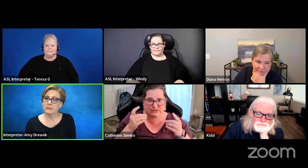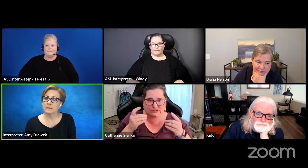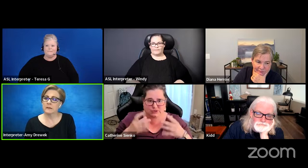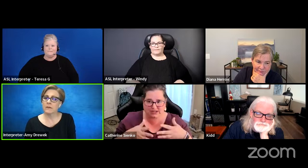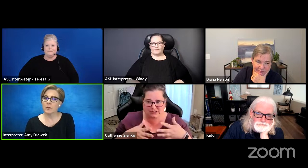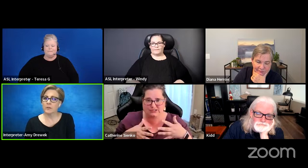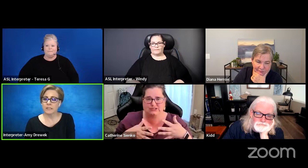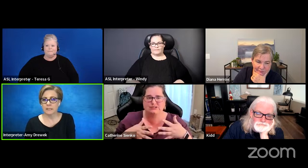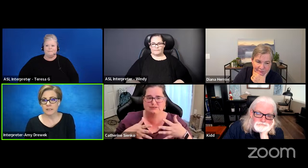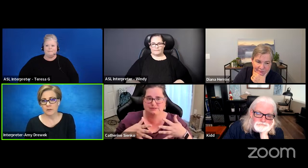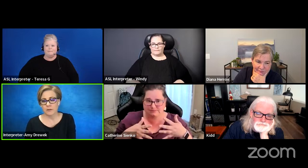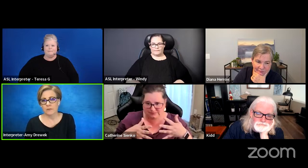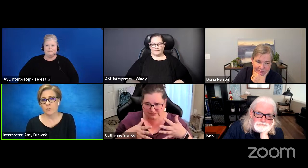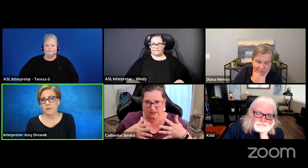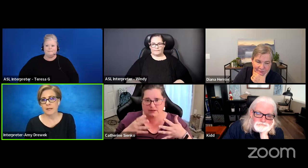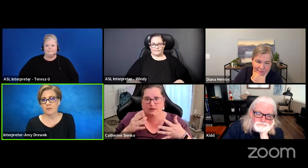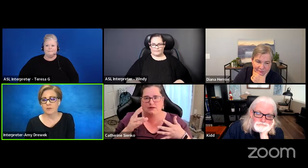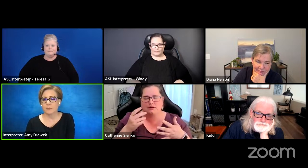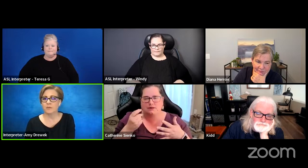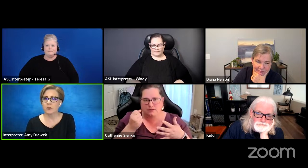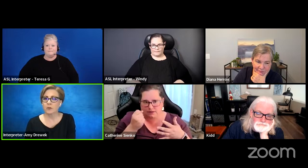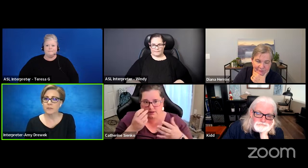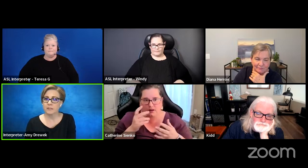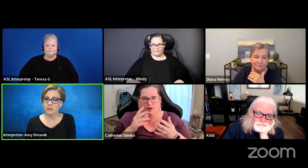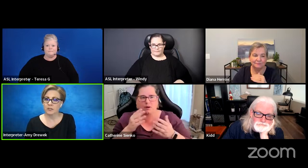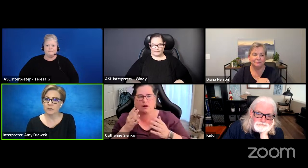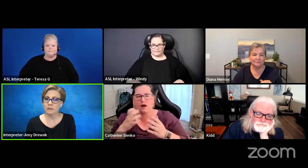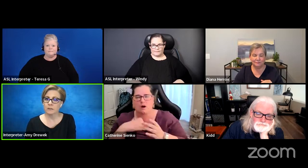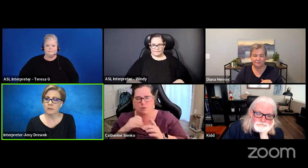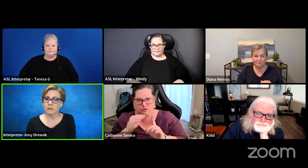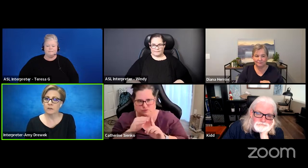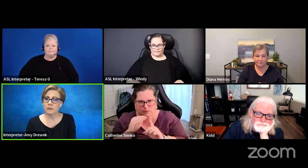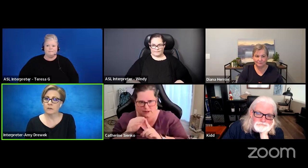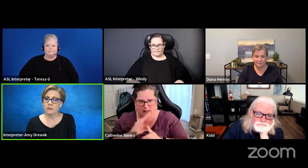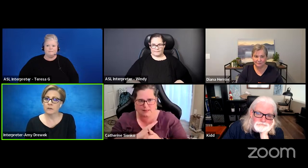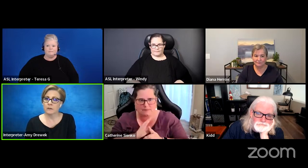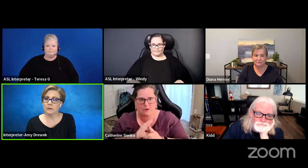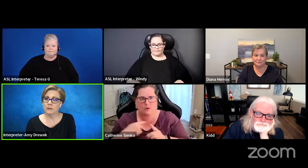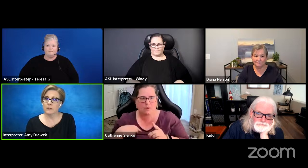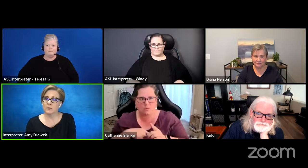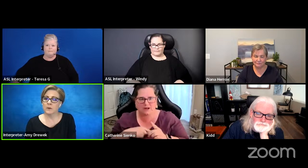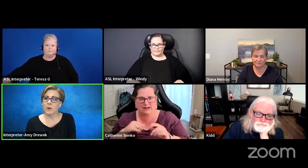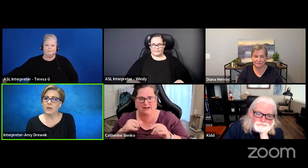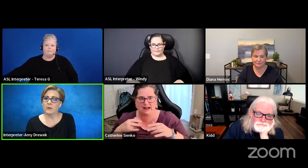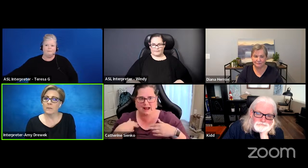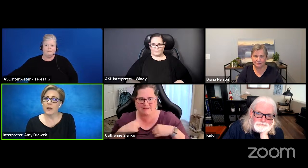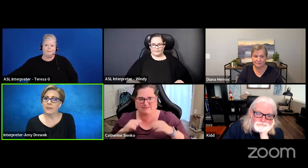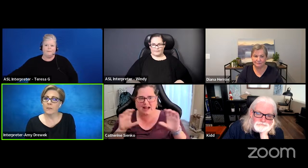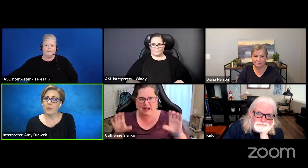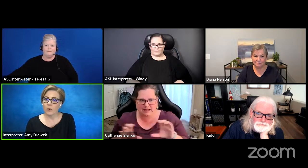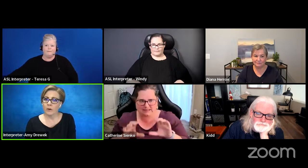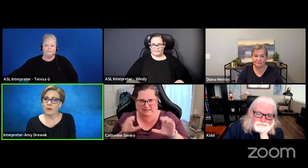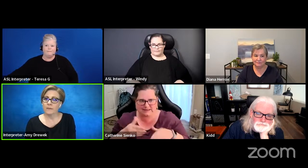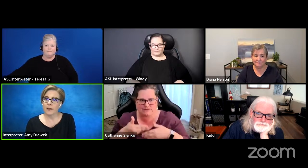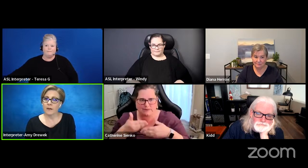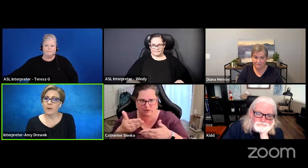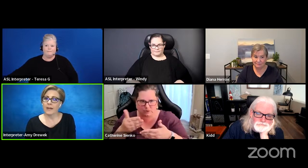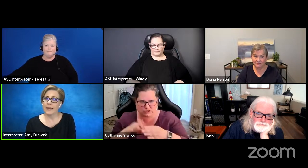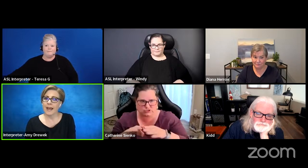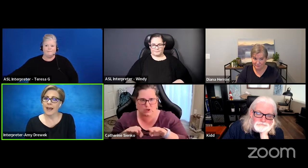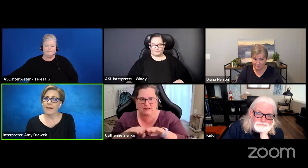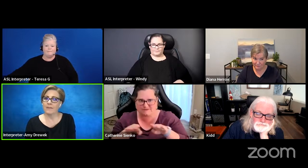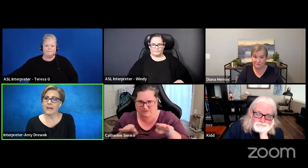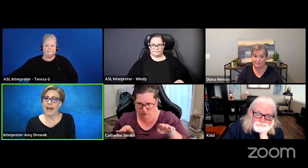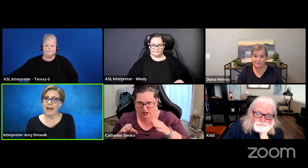list of those considered for the interim director position. So I want to remind the